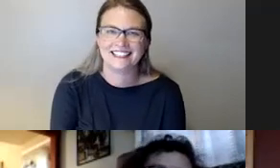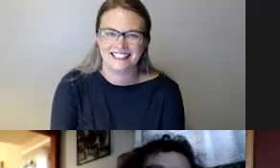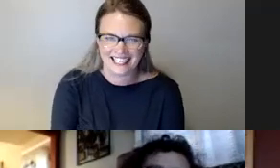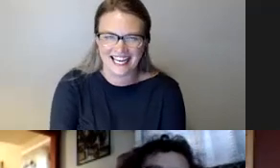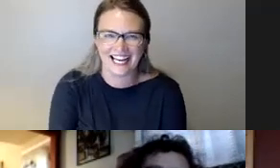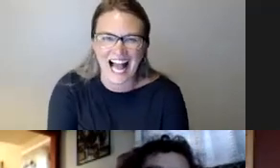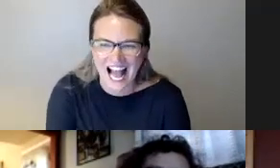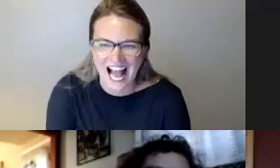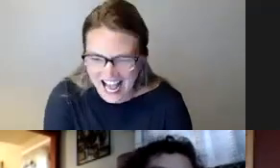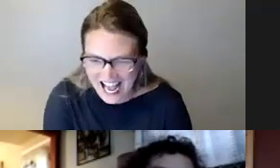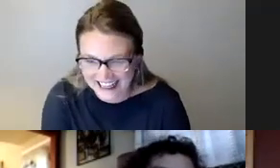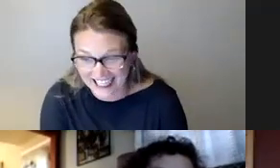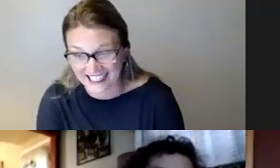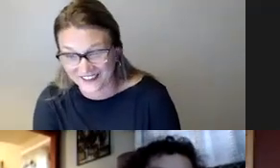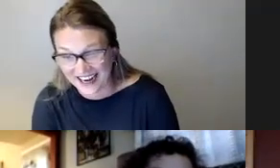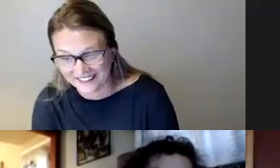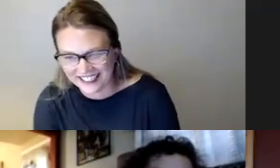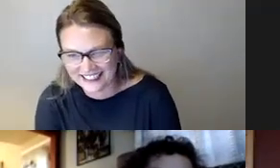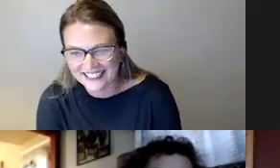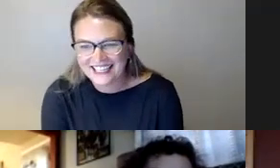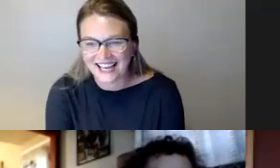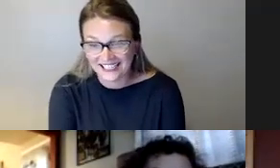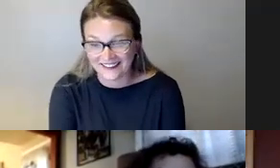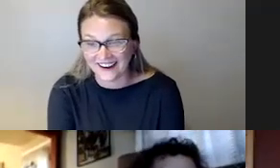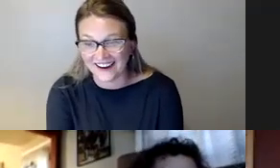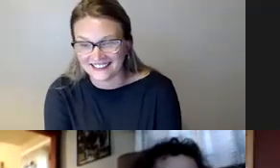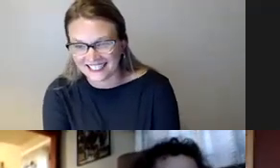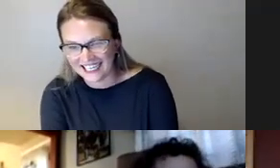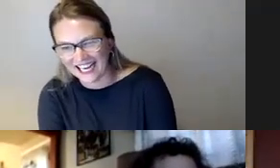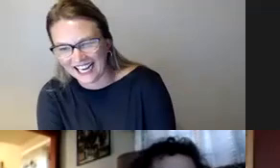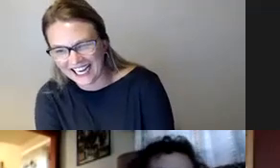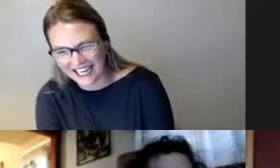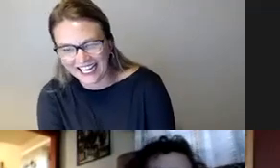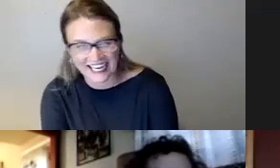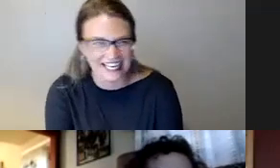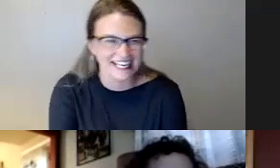me. That's a great one. Yep. Thank you, Audrey.